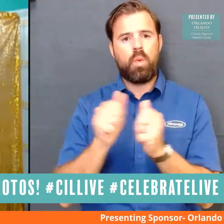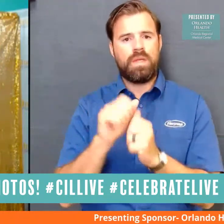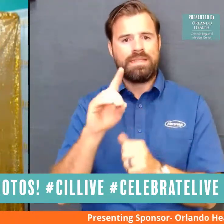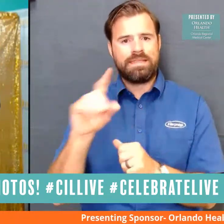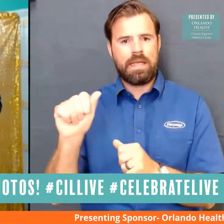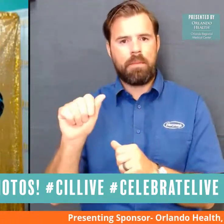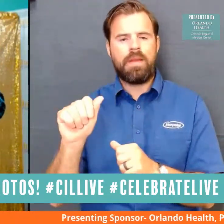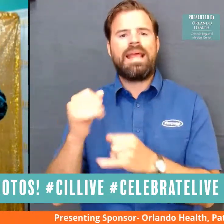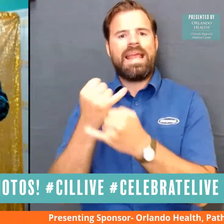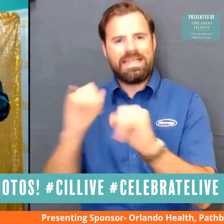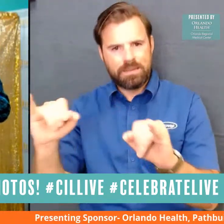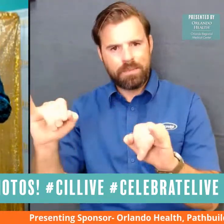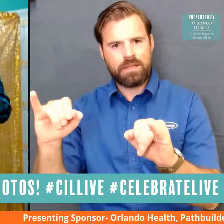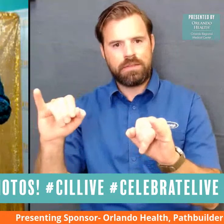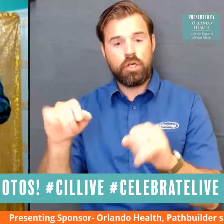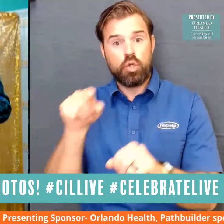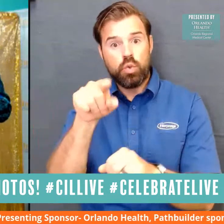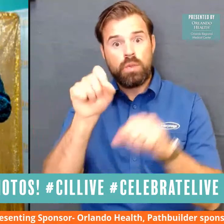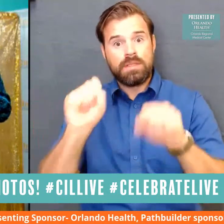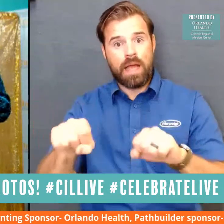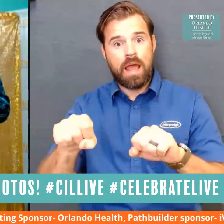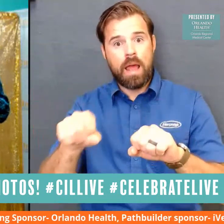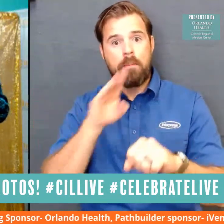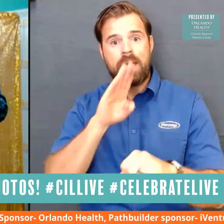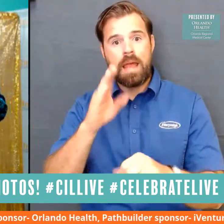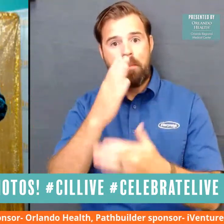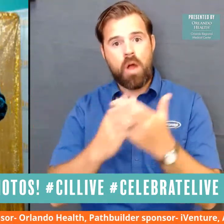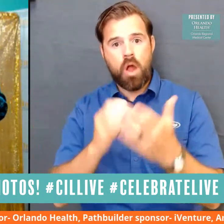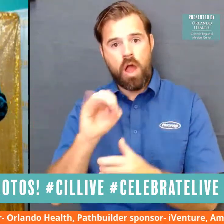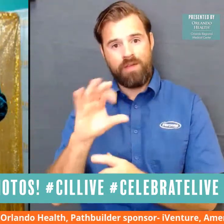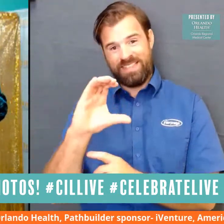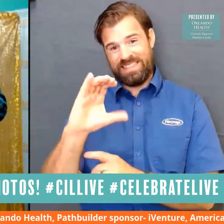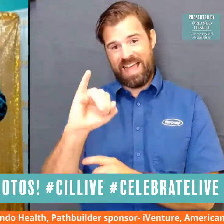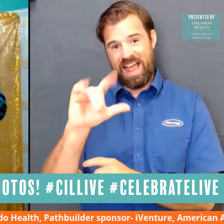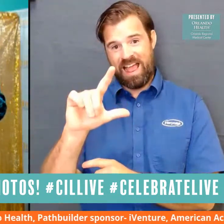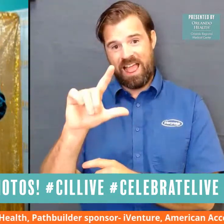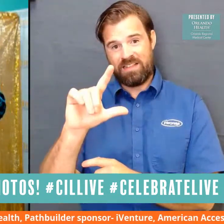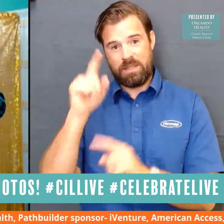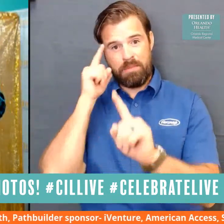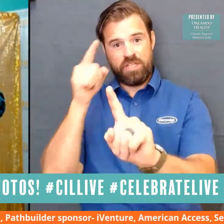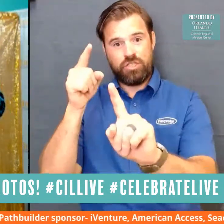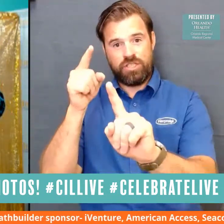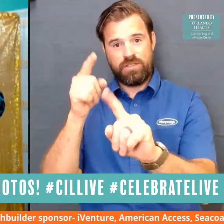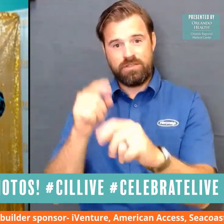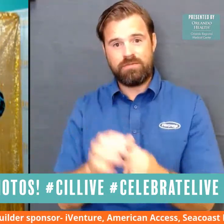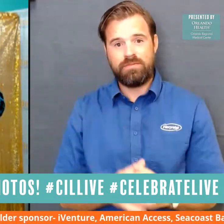disabilities independent. You can be part of CIL's mission.